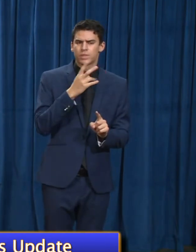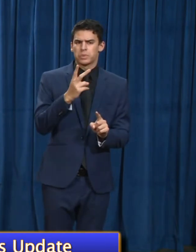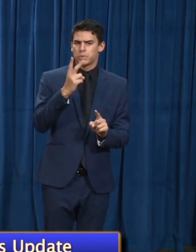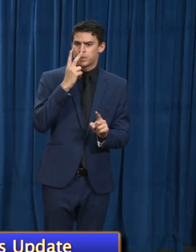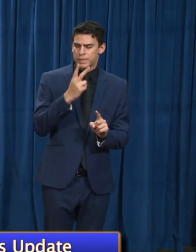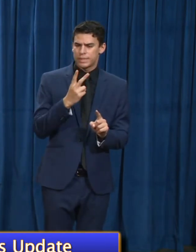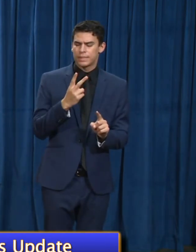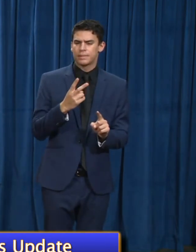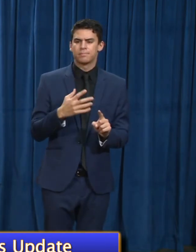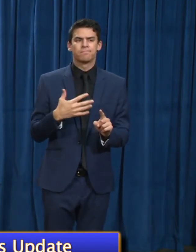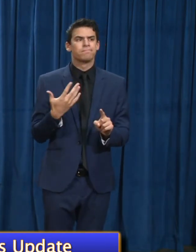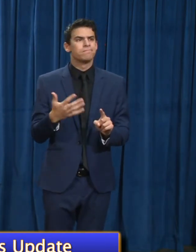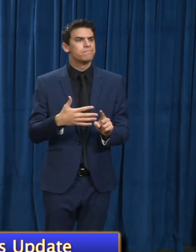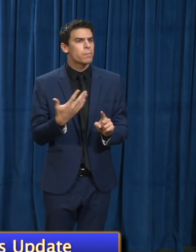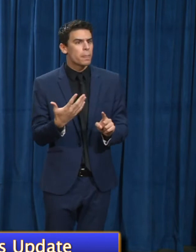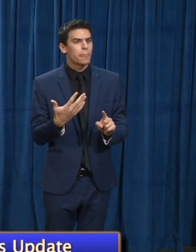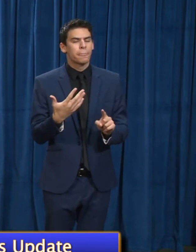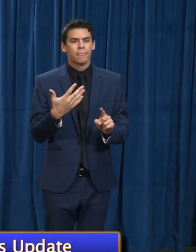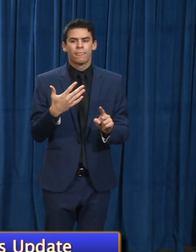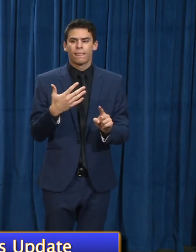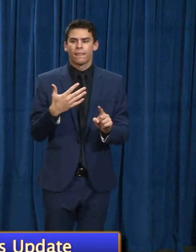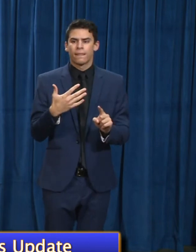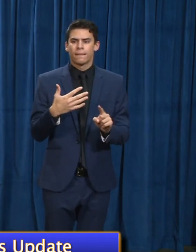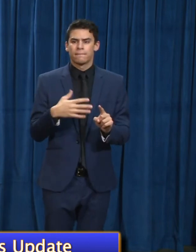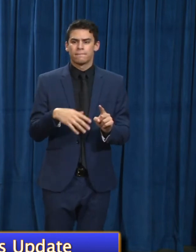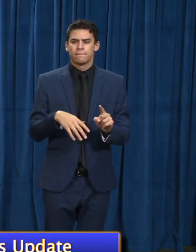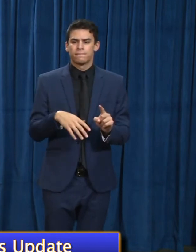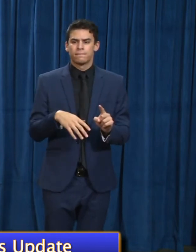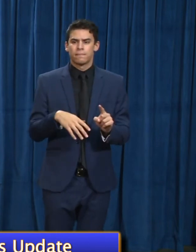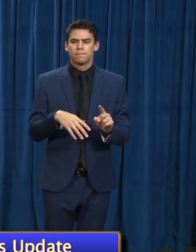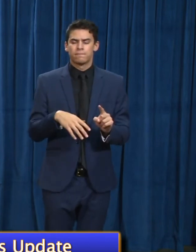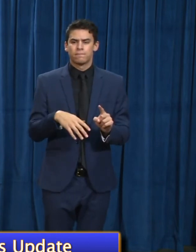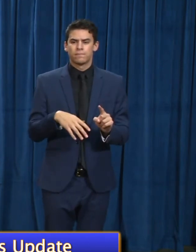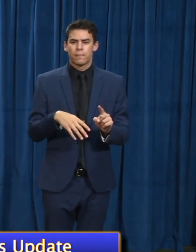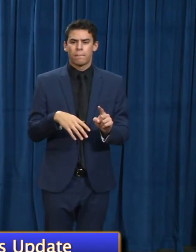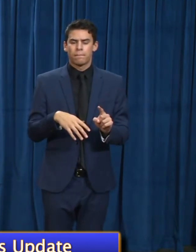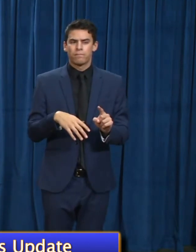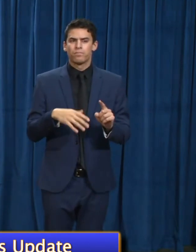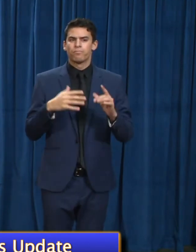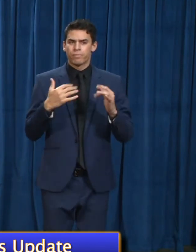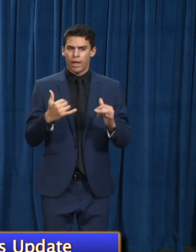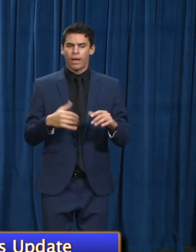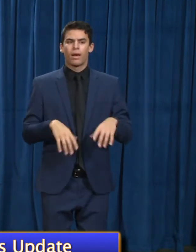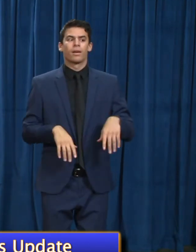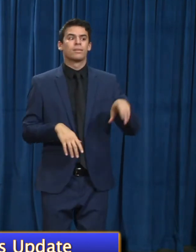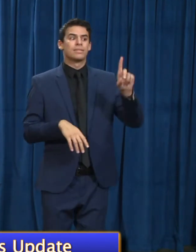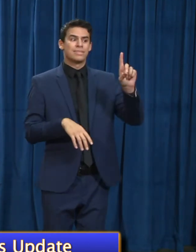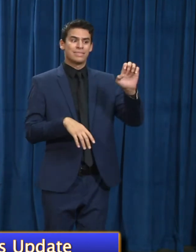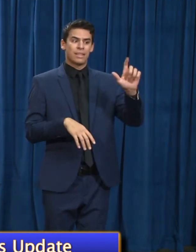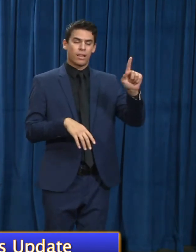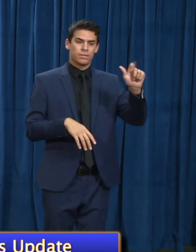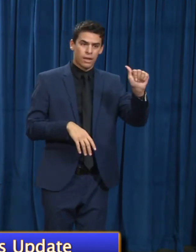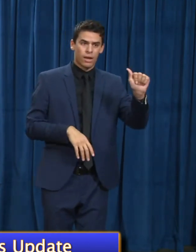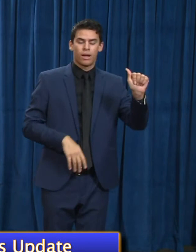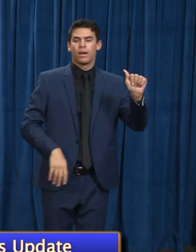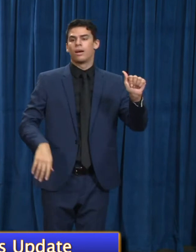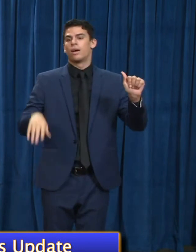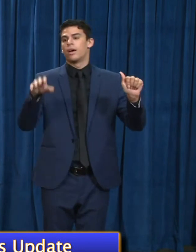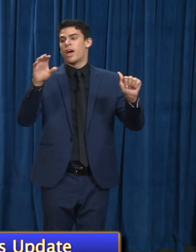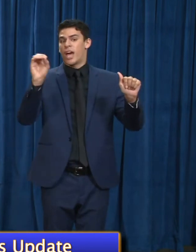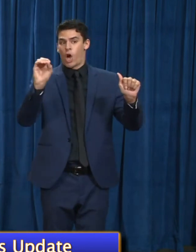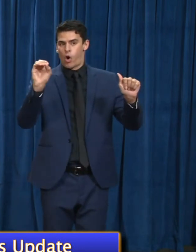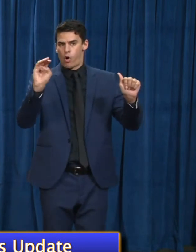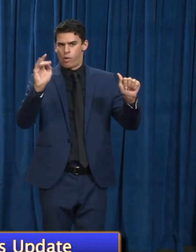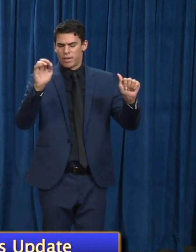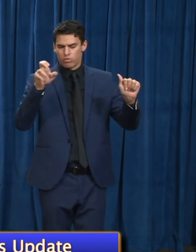concerning catch-up, if you will, between Omicron as it relates to Delta and the other Delta variant as well, like Delta